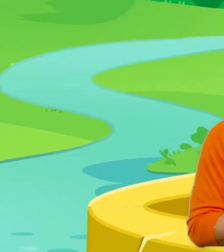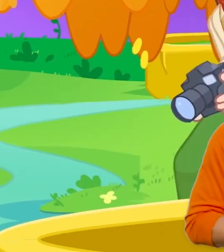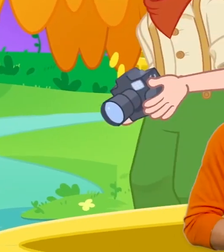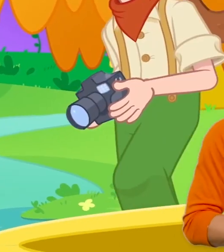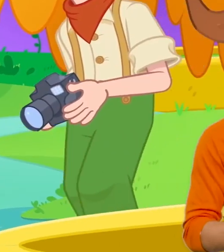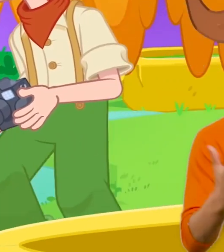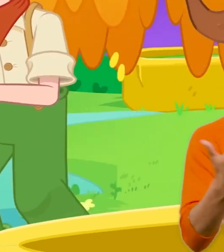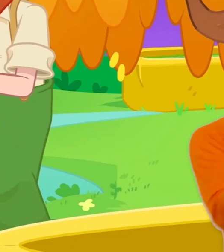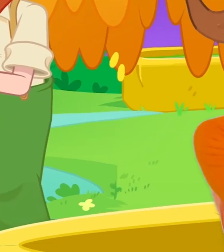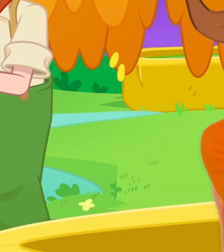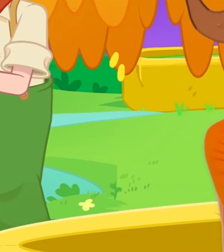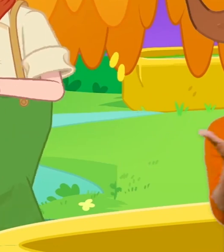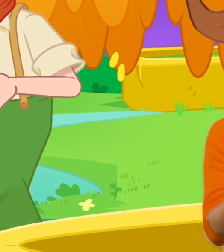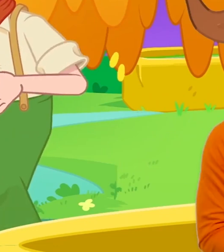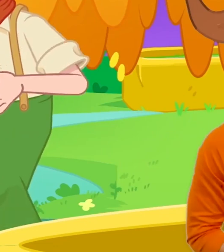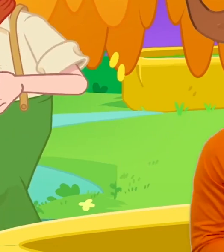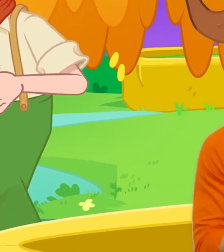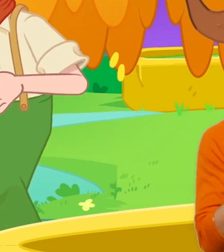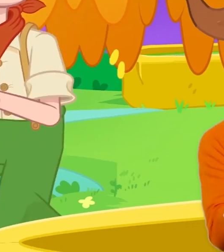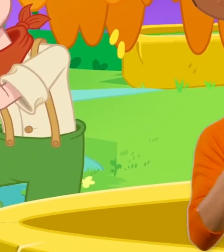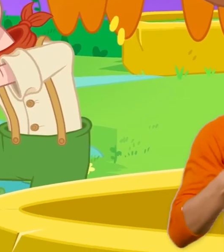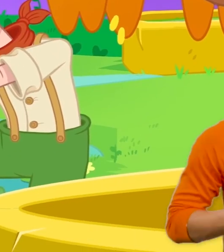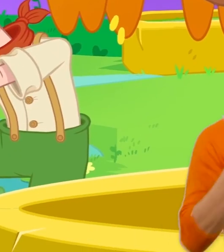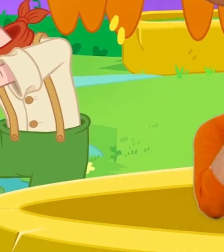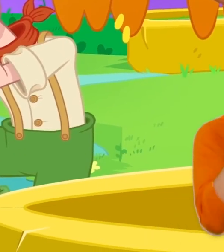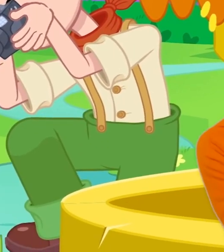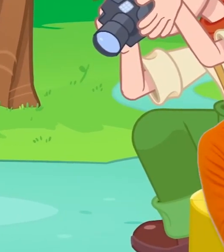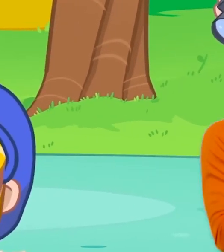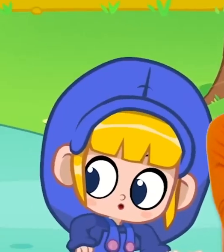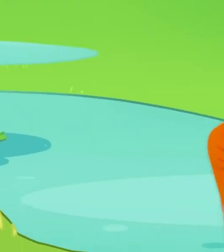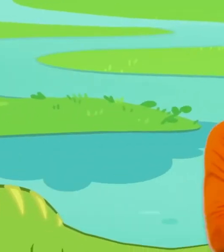Oh, there you are, and you have the chameleon with you.